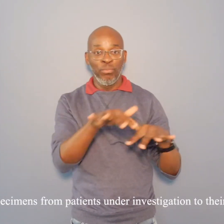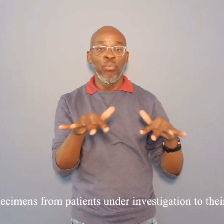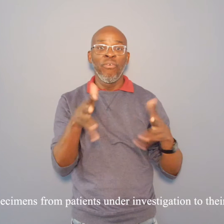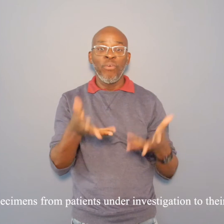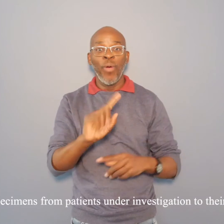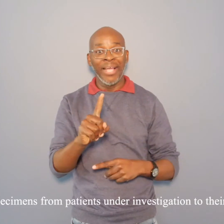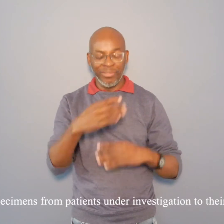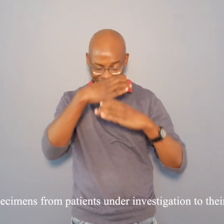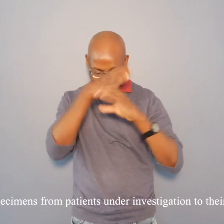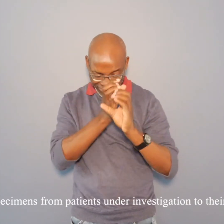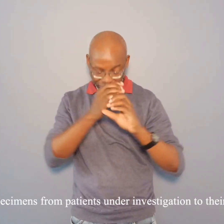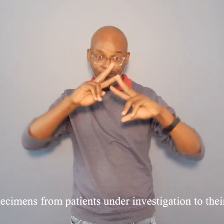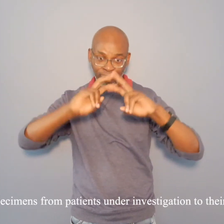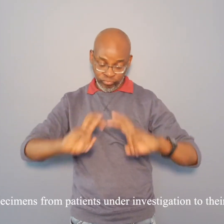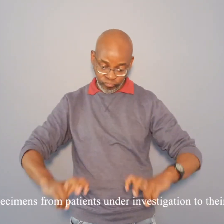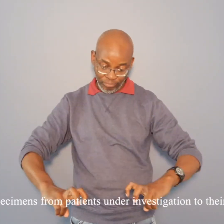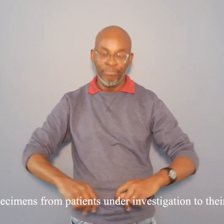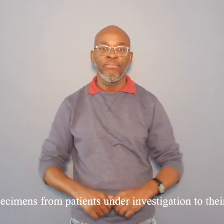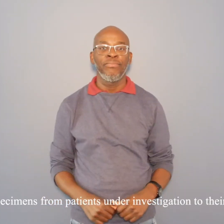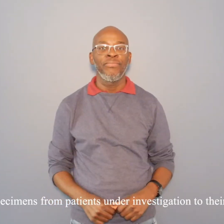under investigation to the laboratory,